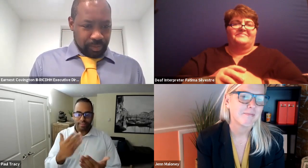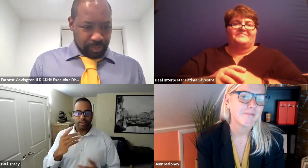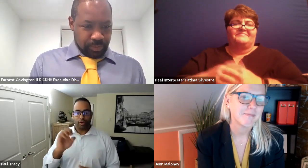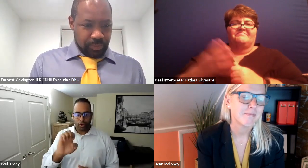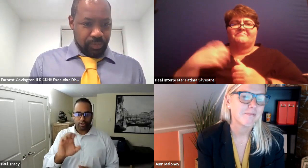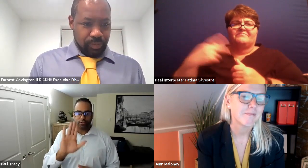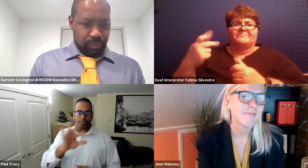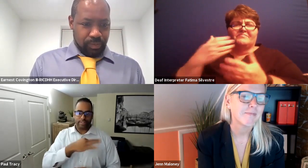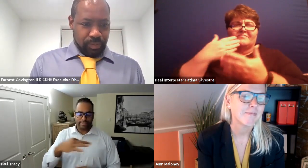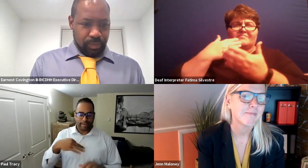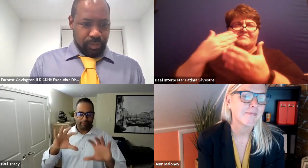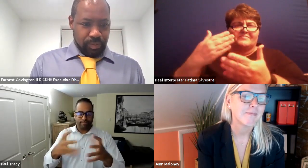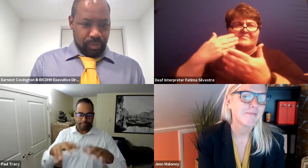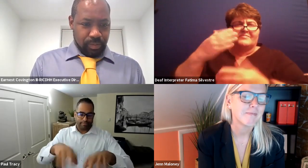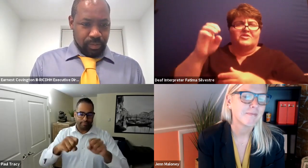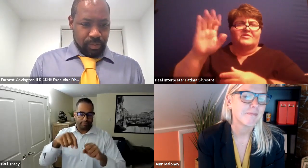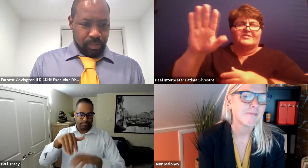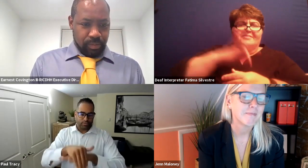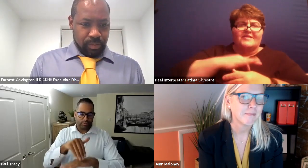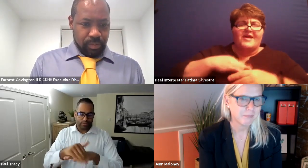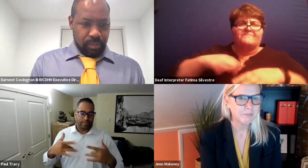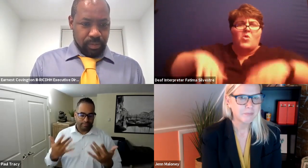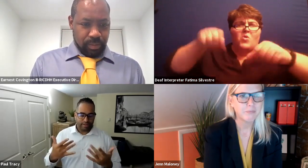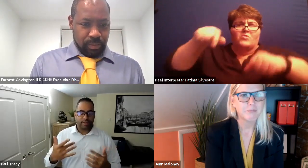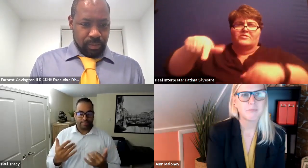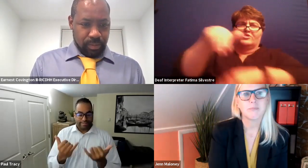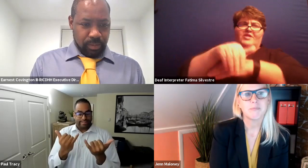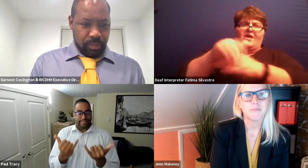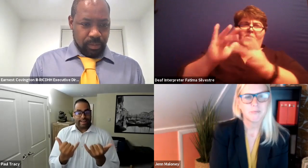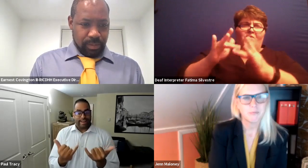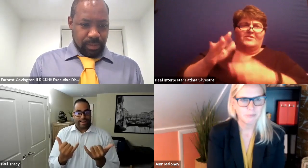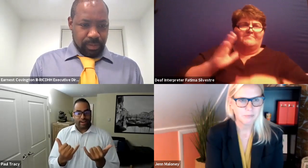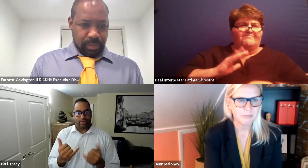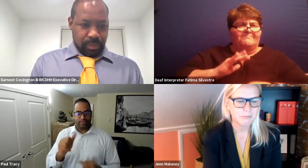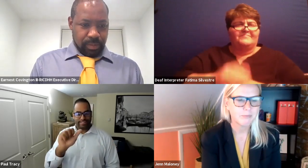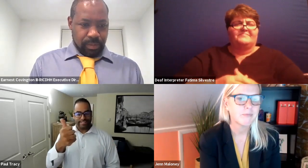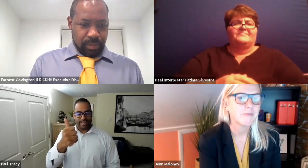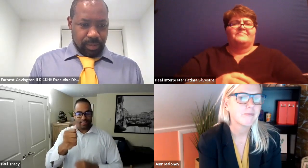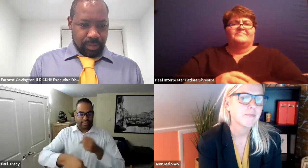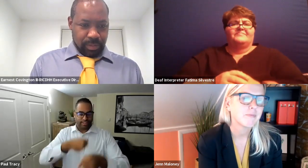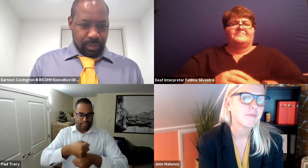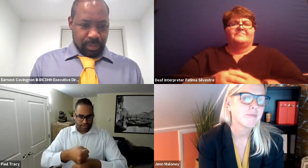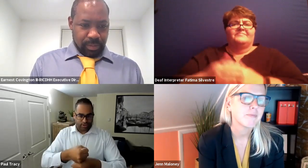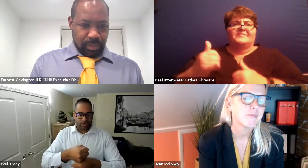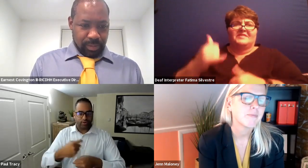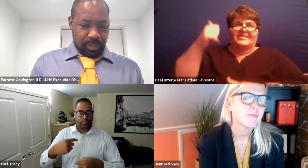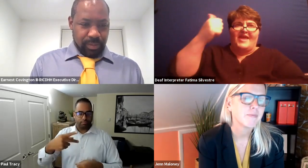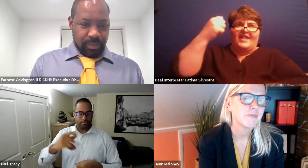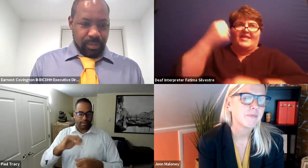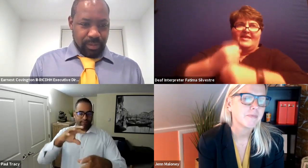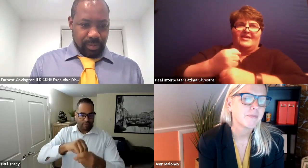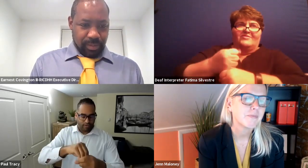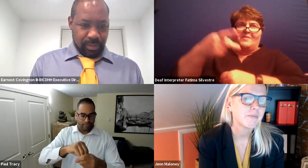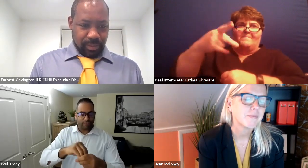So Paul's saying, I wanted to thank Ernest and the staff at the Rhode Island Commission for having a virtual coffee hour tonight. This